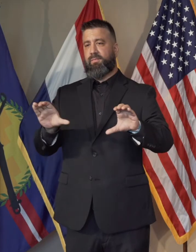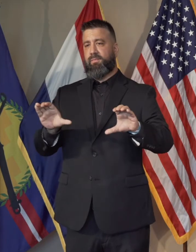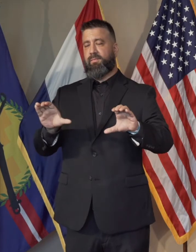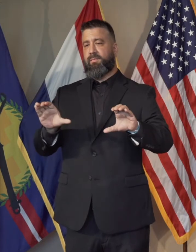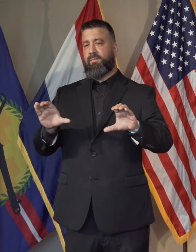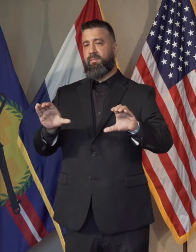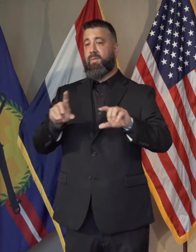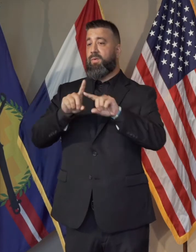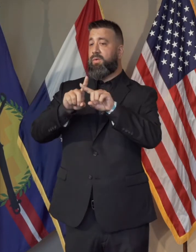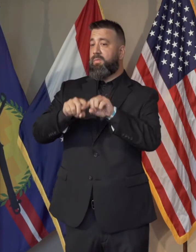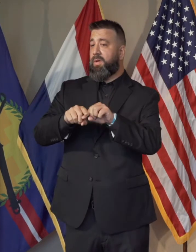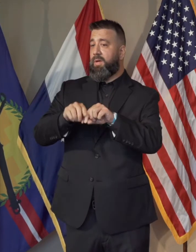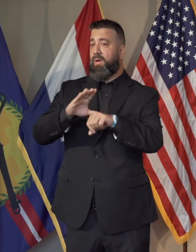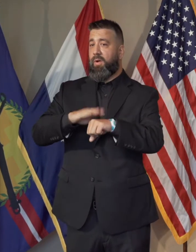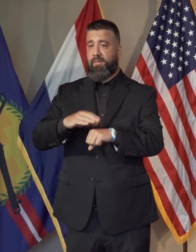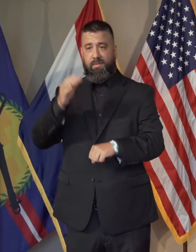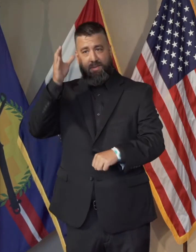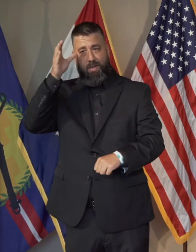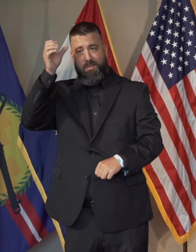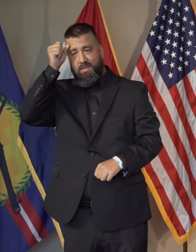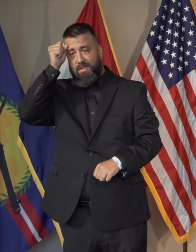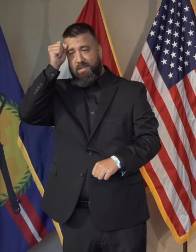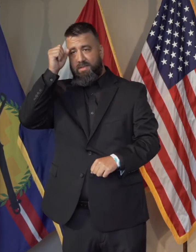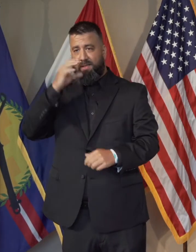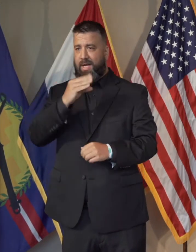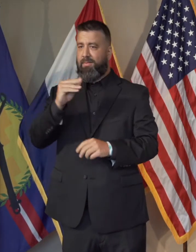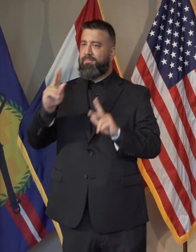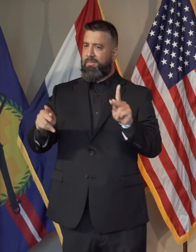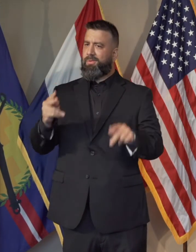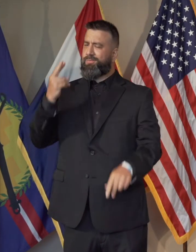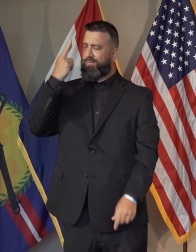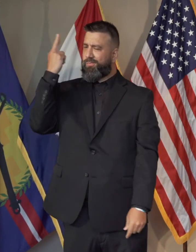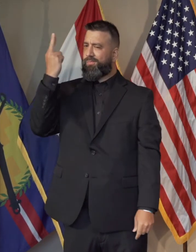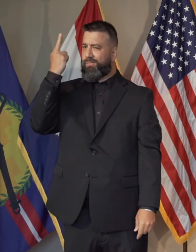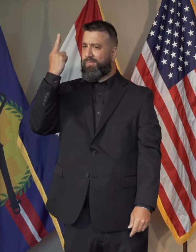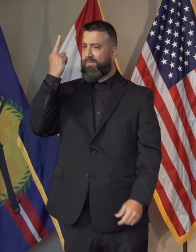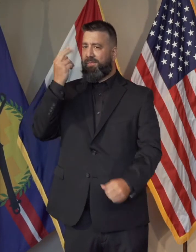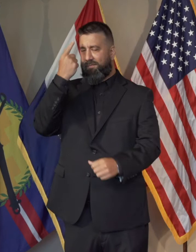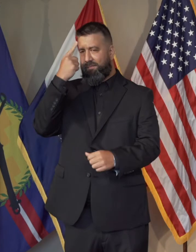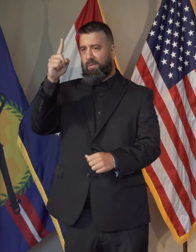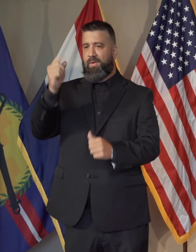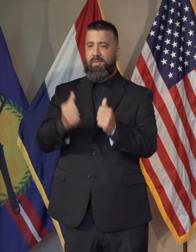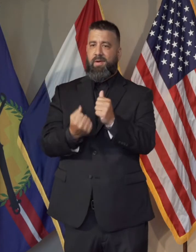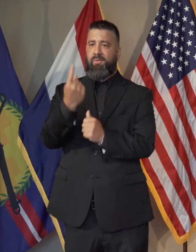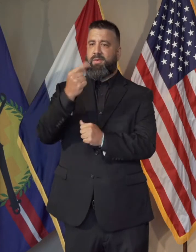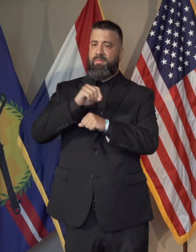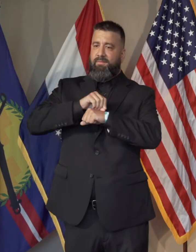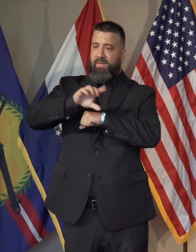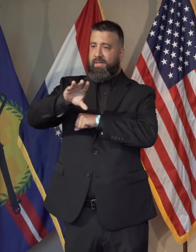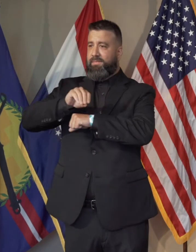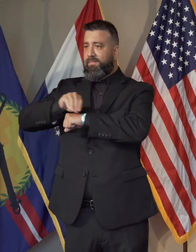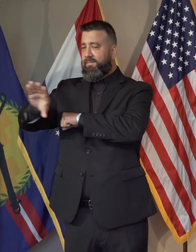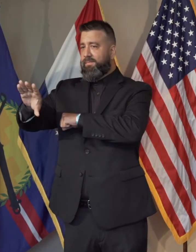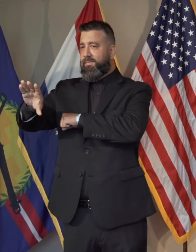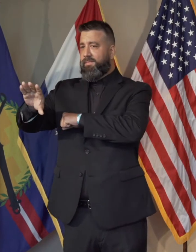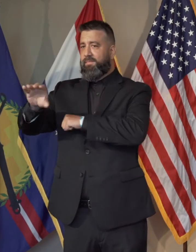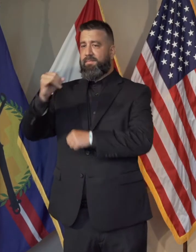on common sense and reasonableness of everyone who is affected by this. And if someone